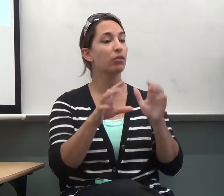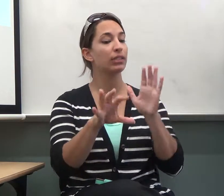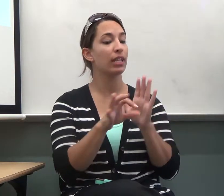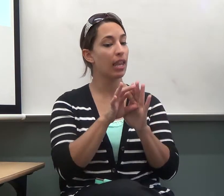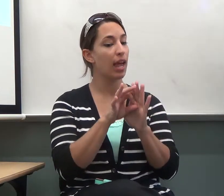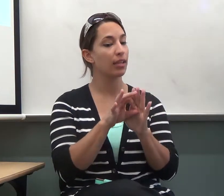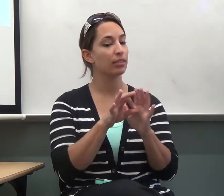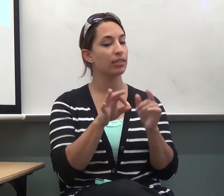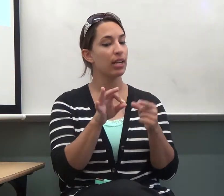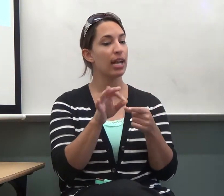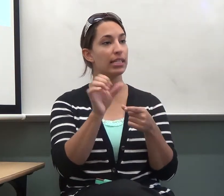a subject.